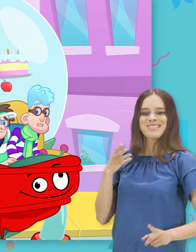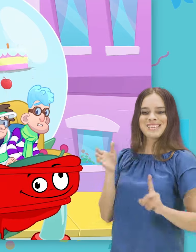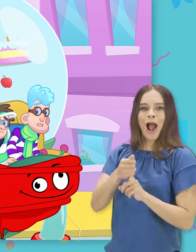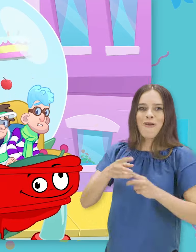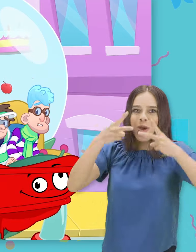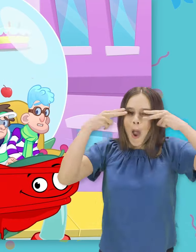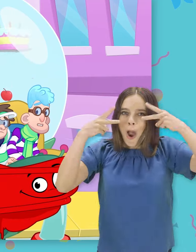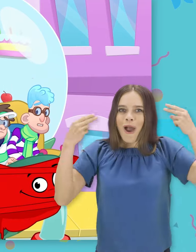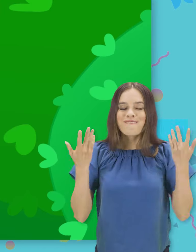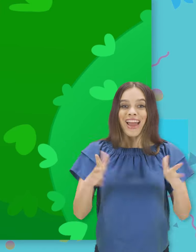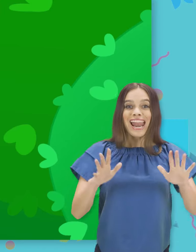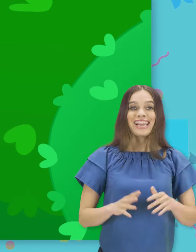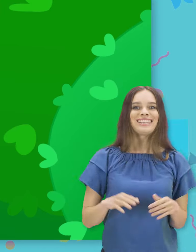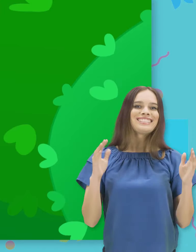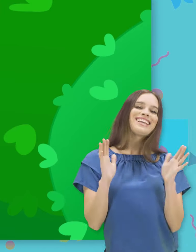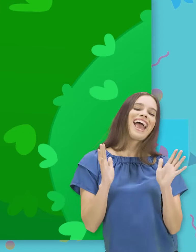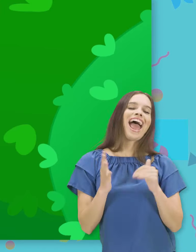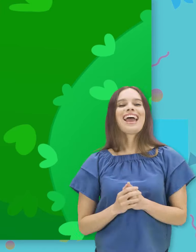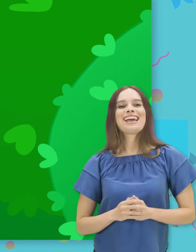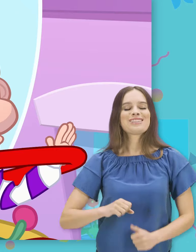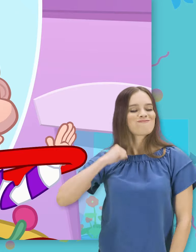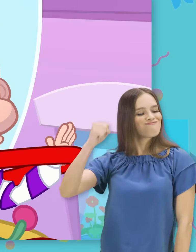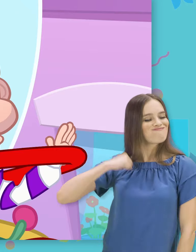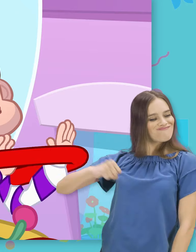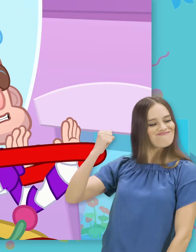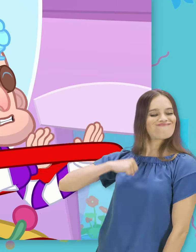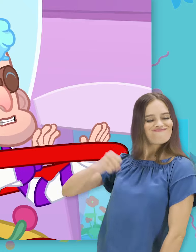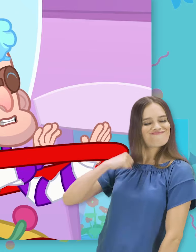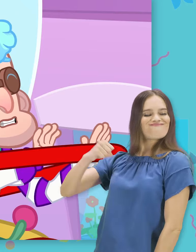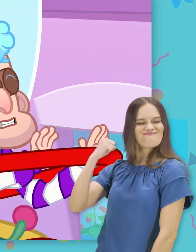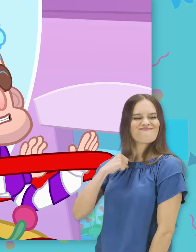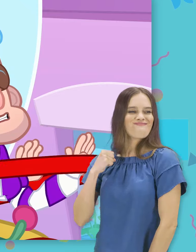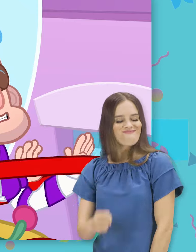We've done it, Morphle! Yeah!